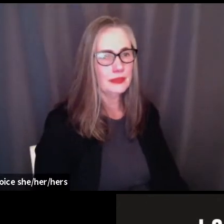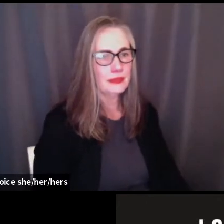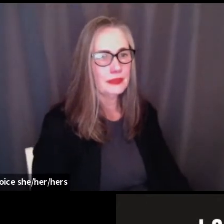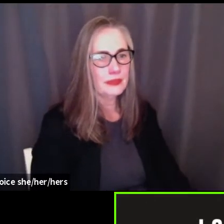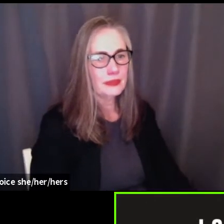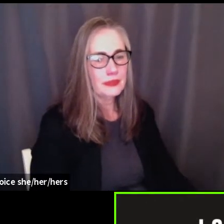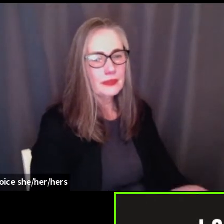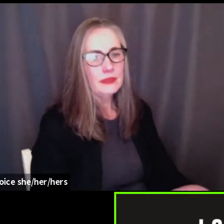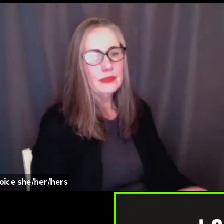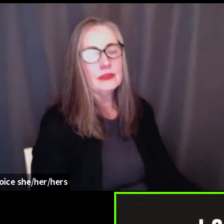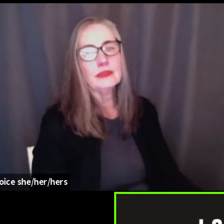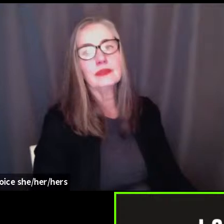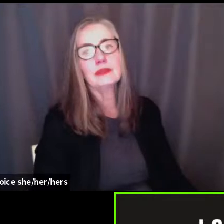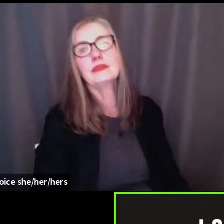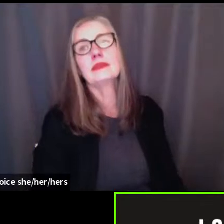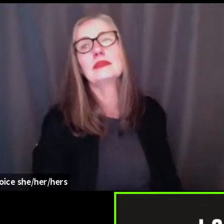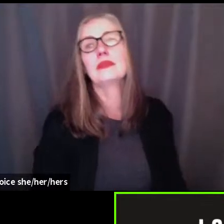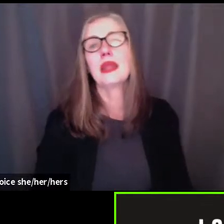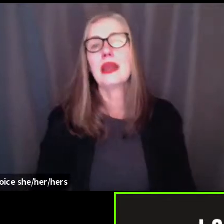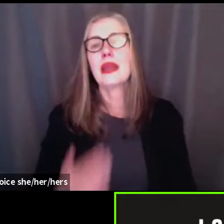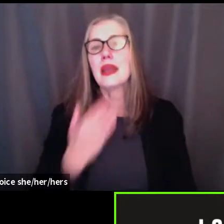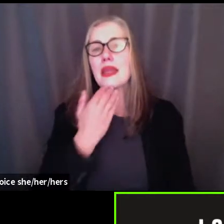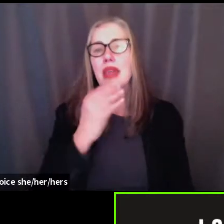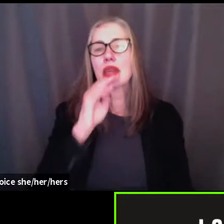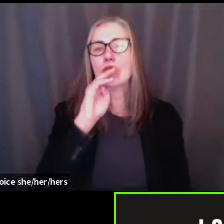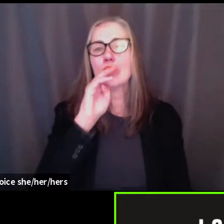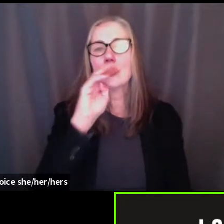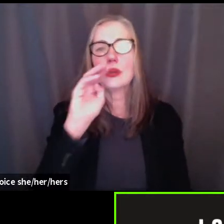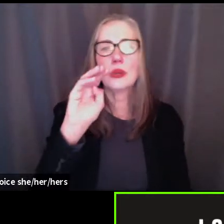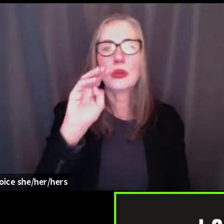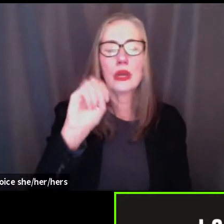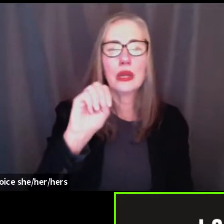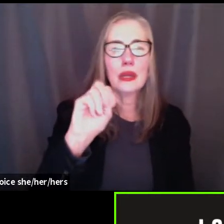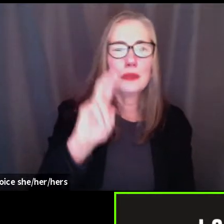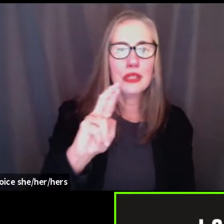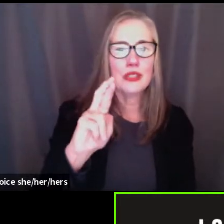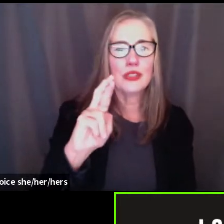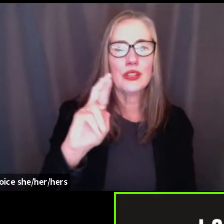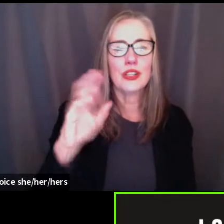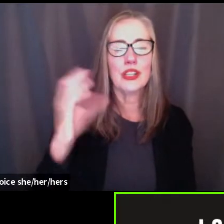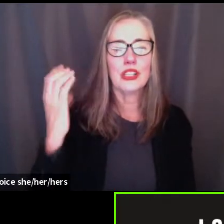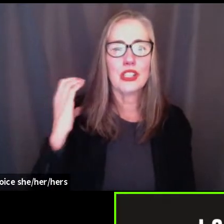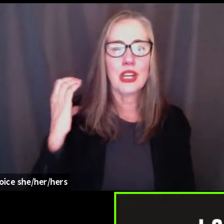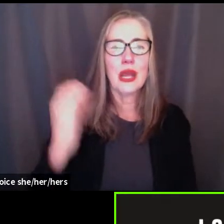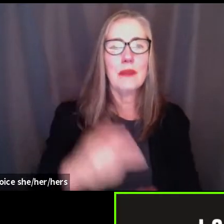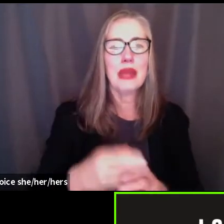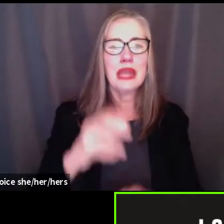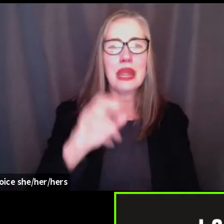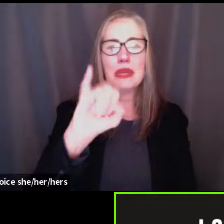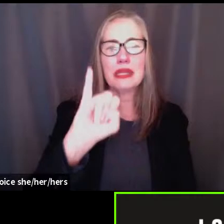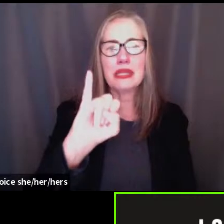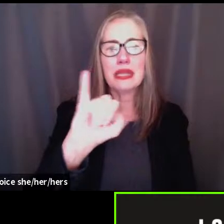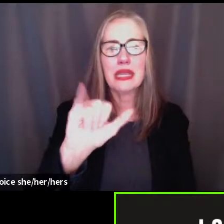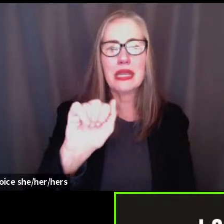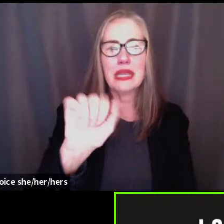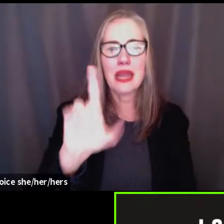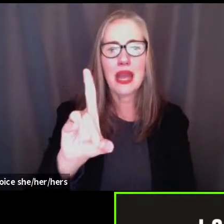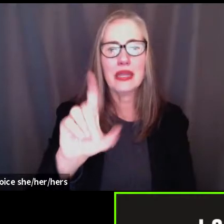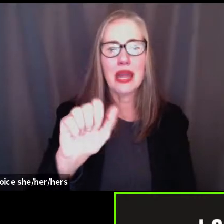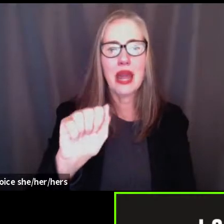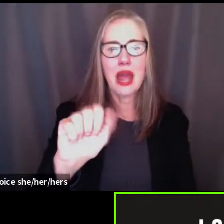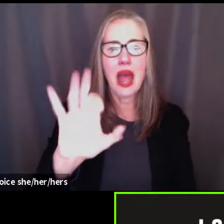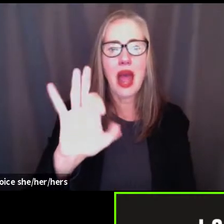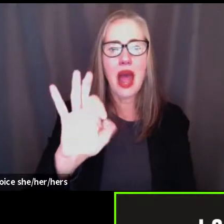Right. Thank you, Mr. Chair. Good afternoon, Democrat. My name is Yada Falka, the president of CDC, the conscience of